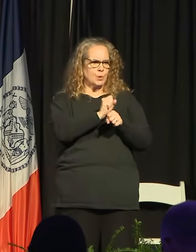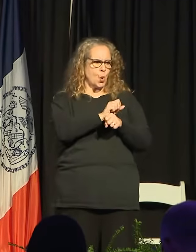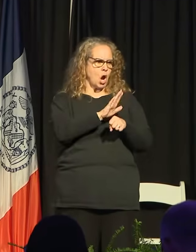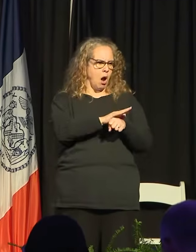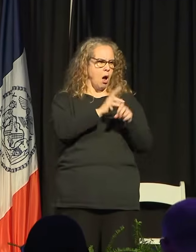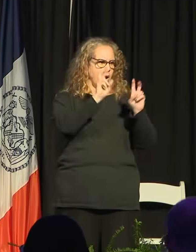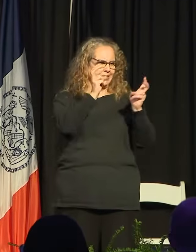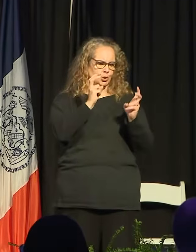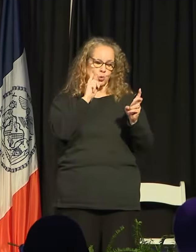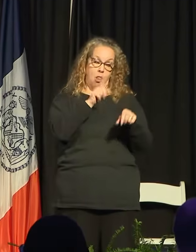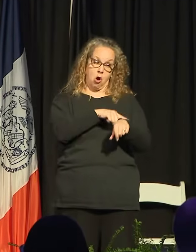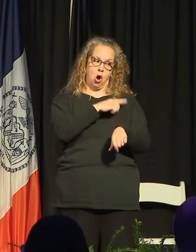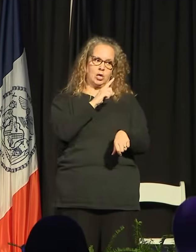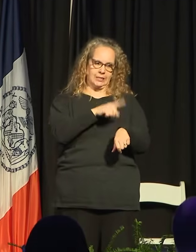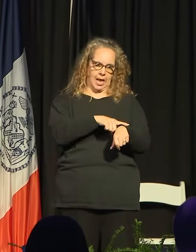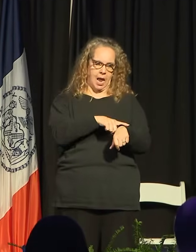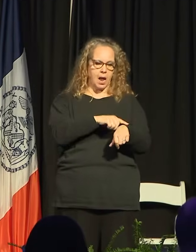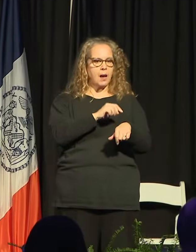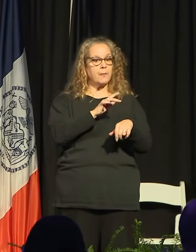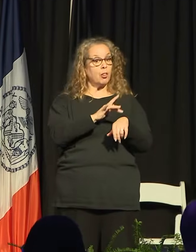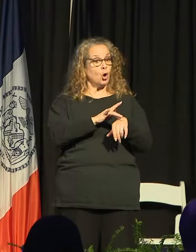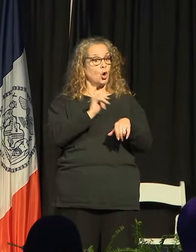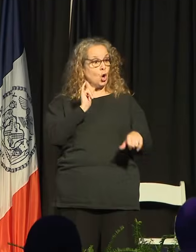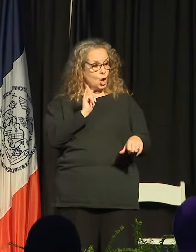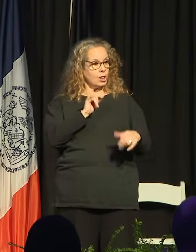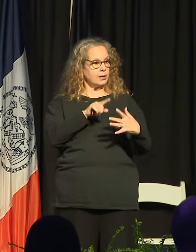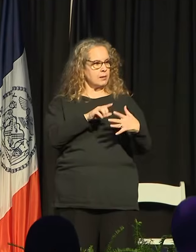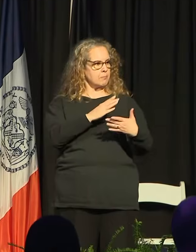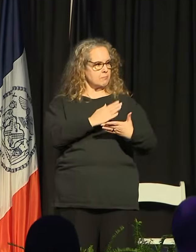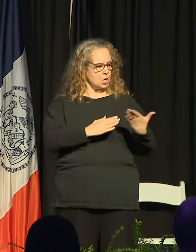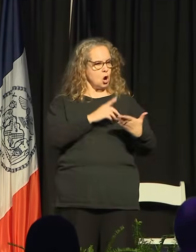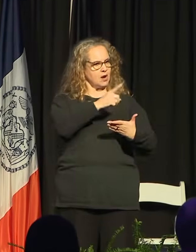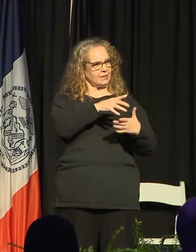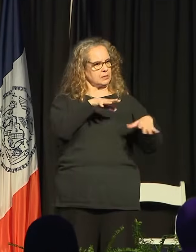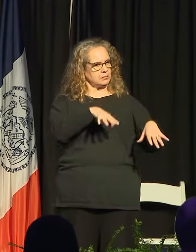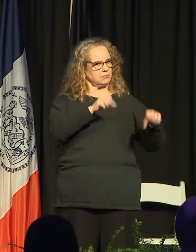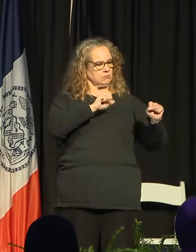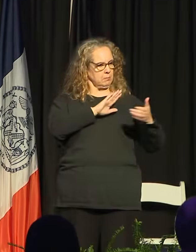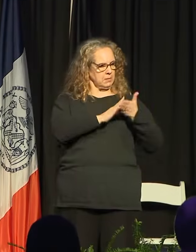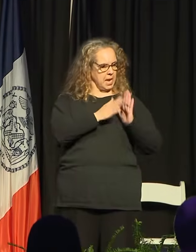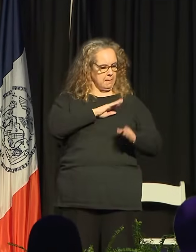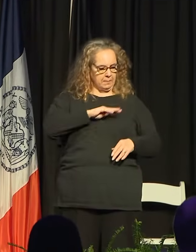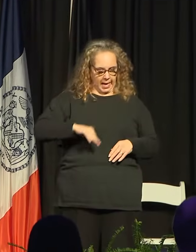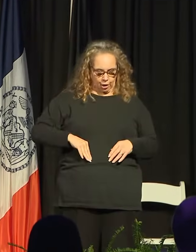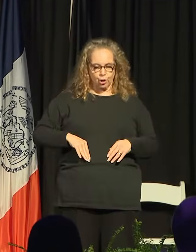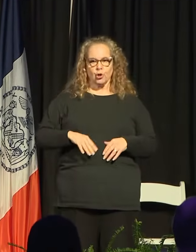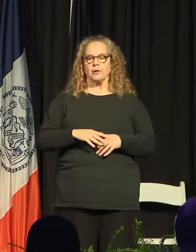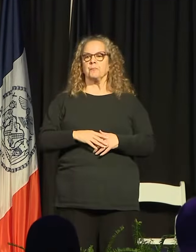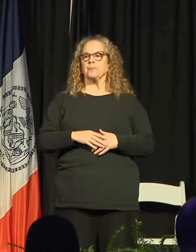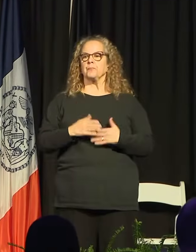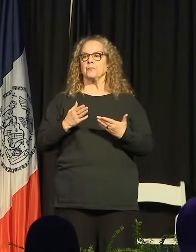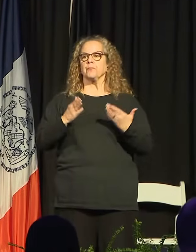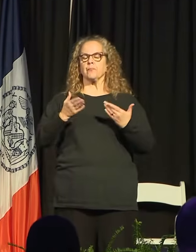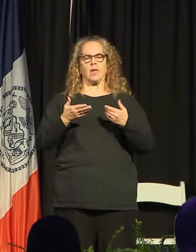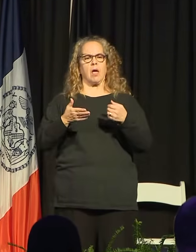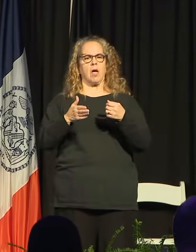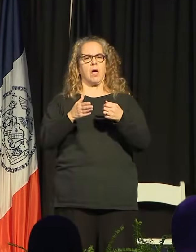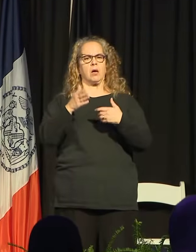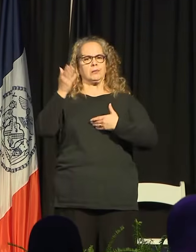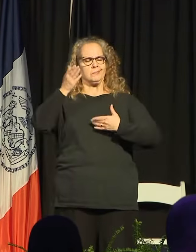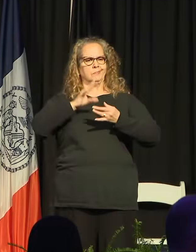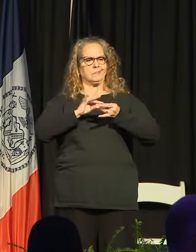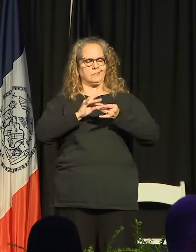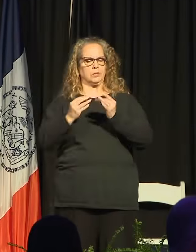long time. And in the early part of the administration, we were putting together an economic blueprint for the city. And it covered a whole bunch of stuff in the spring